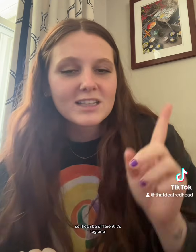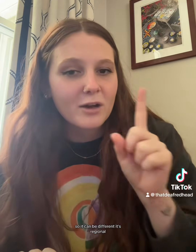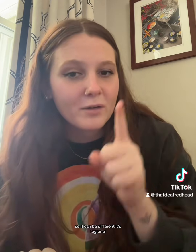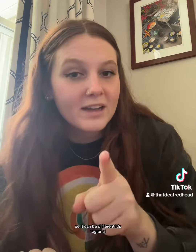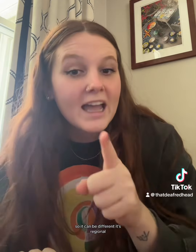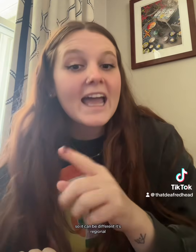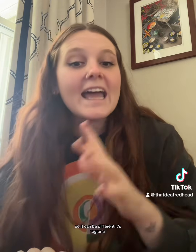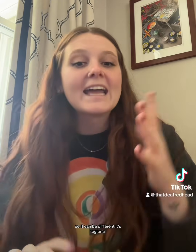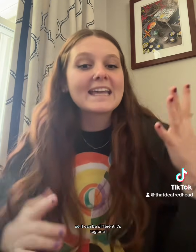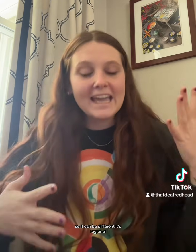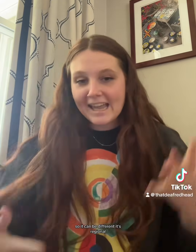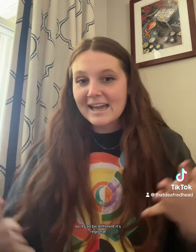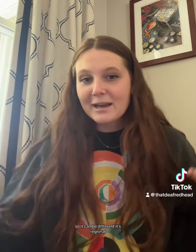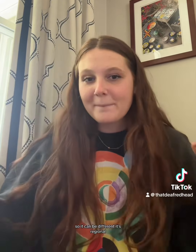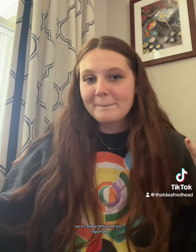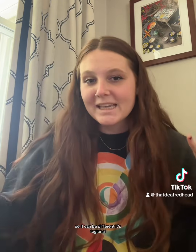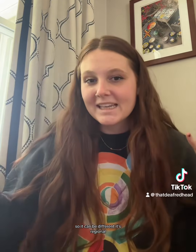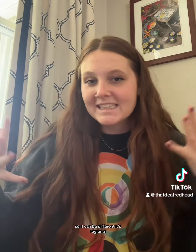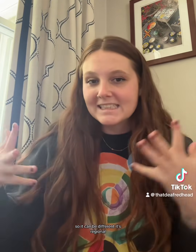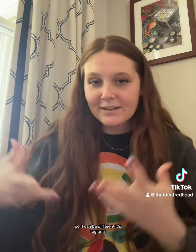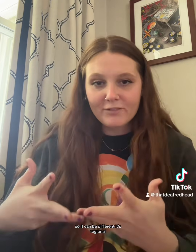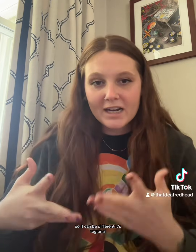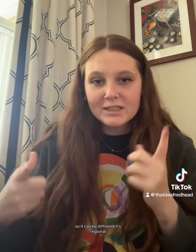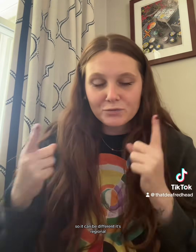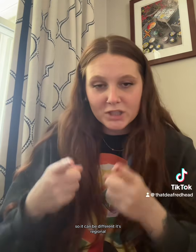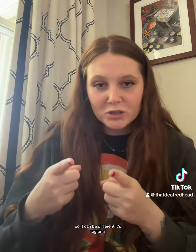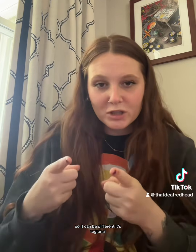So it can be different. It's regional.